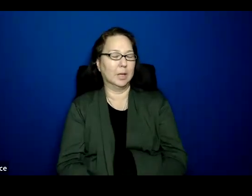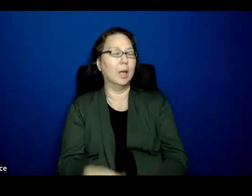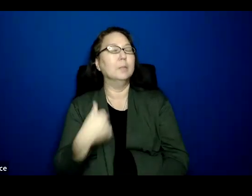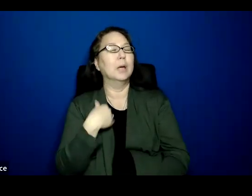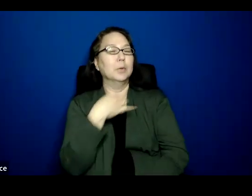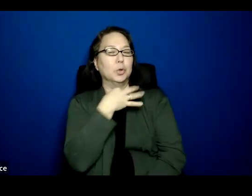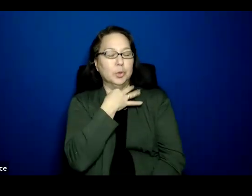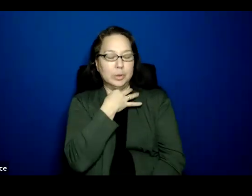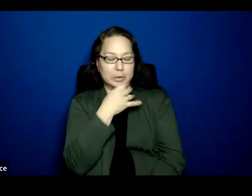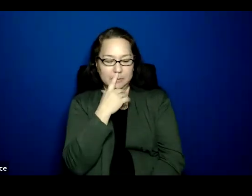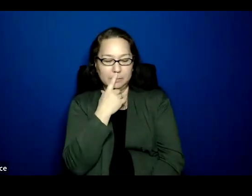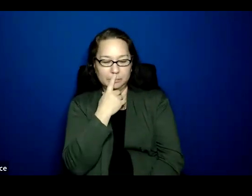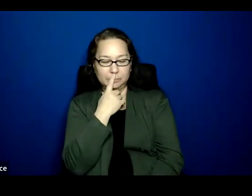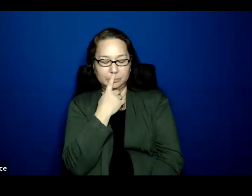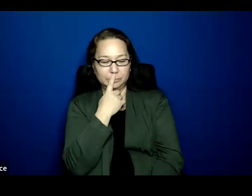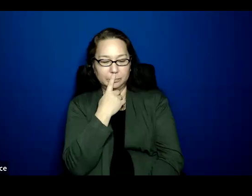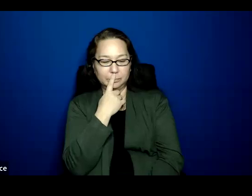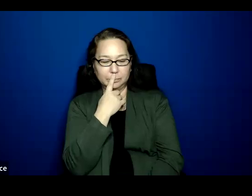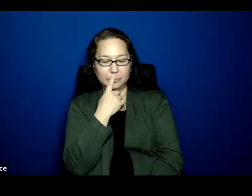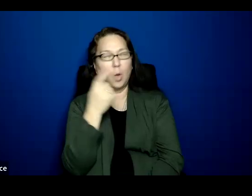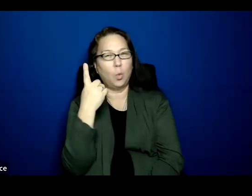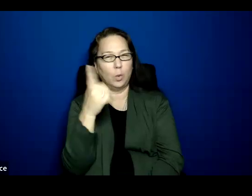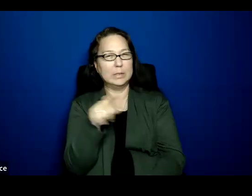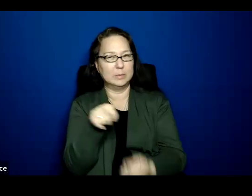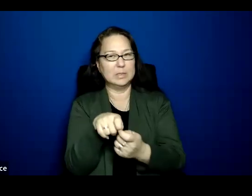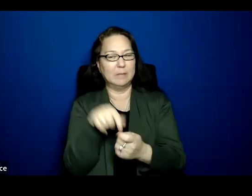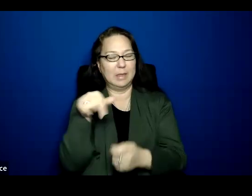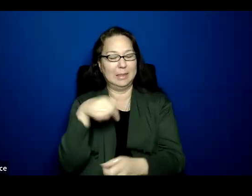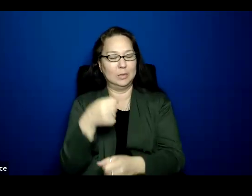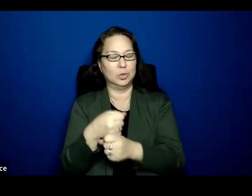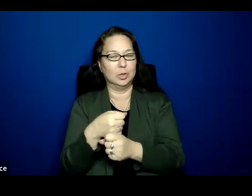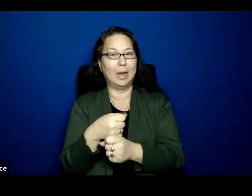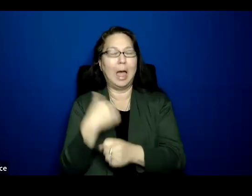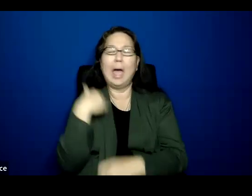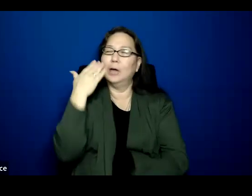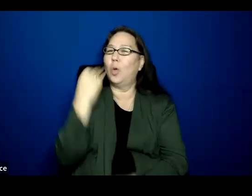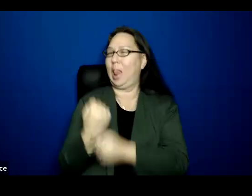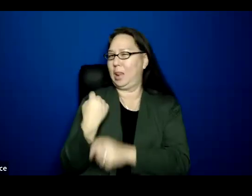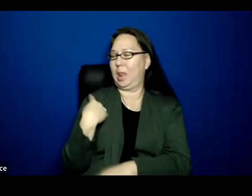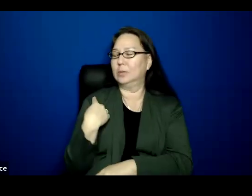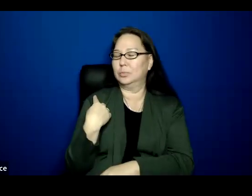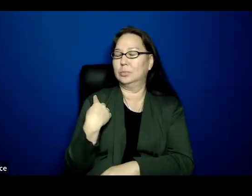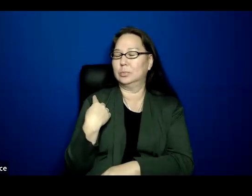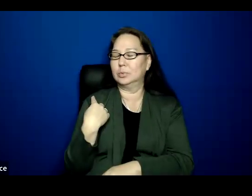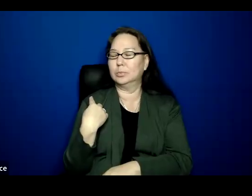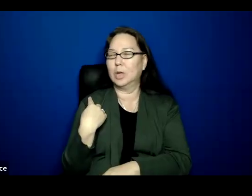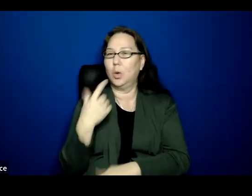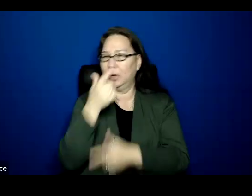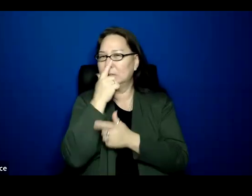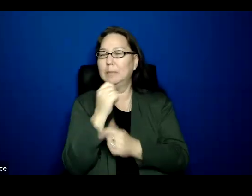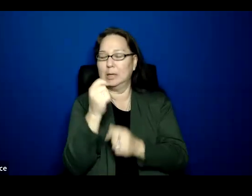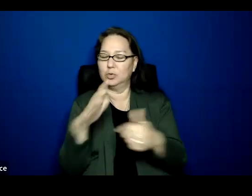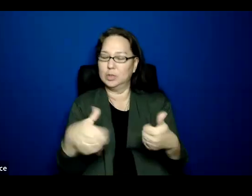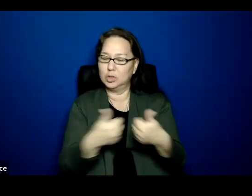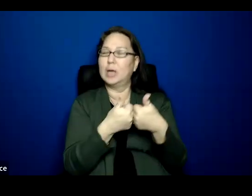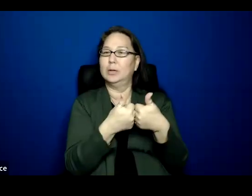curious about this particular year. I know last year there were some interesting challenges and